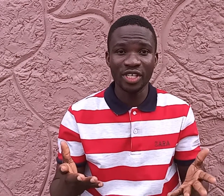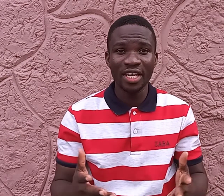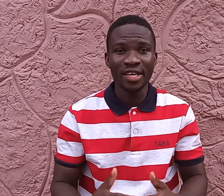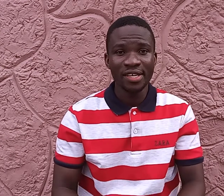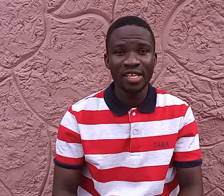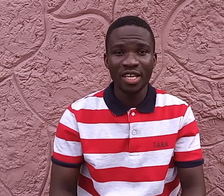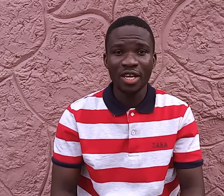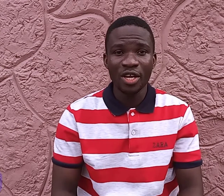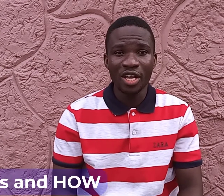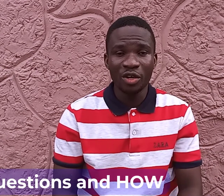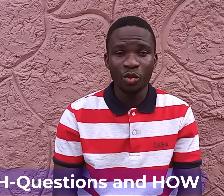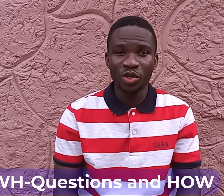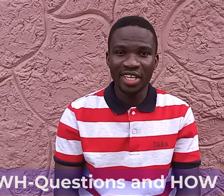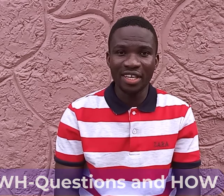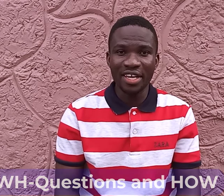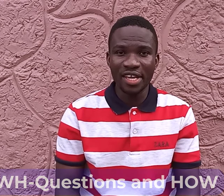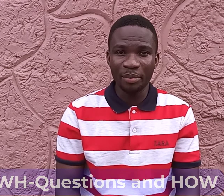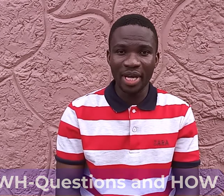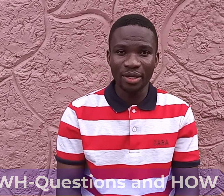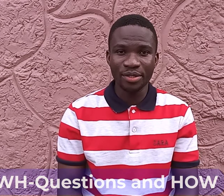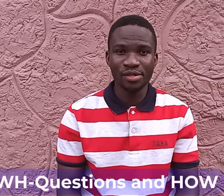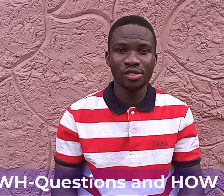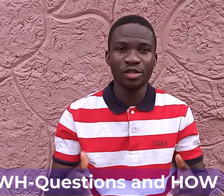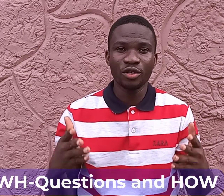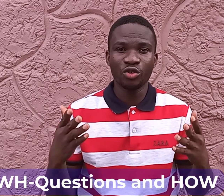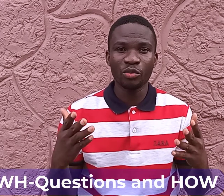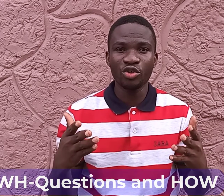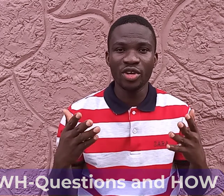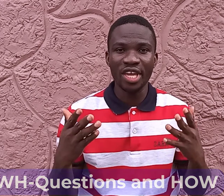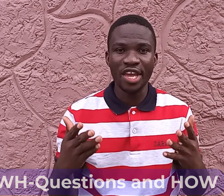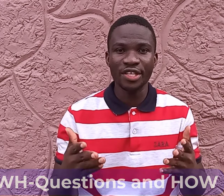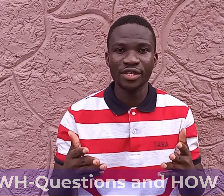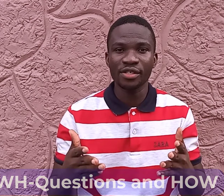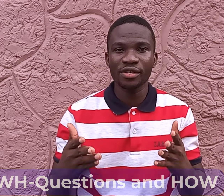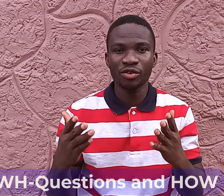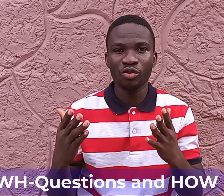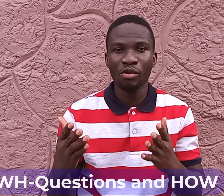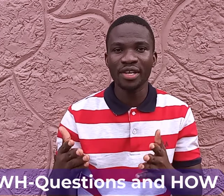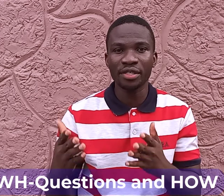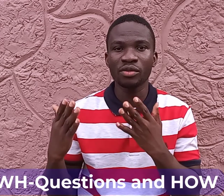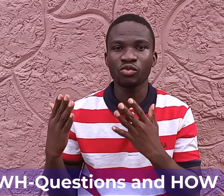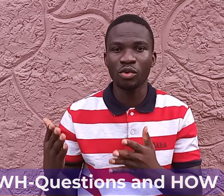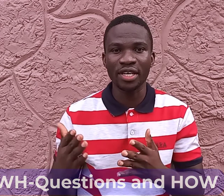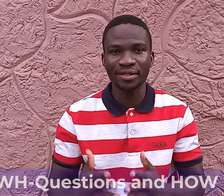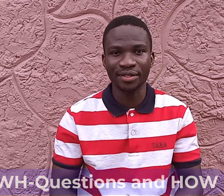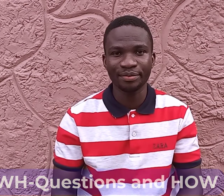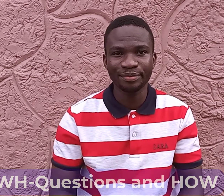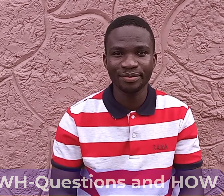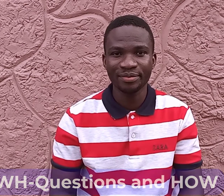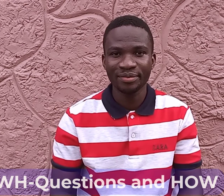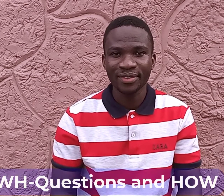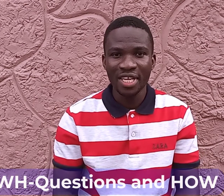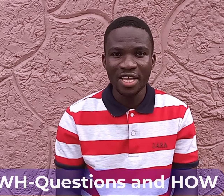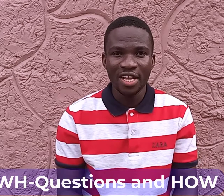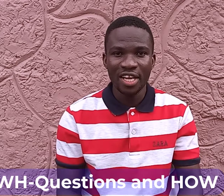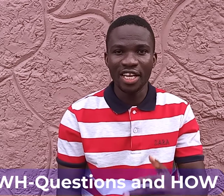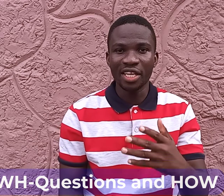Today, we shall learn about WH question words. In addition